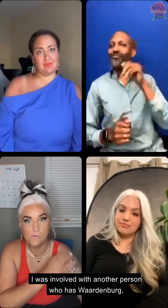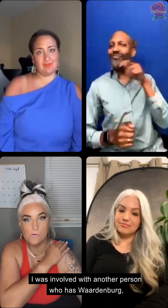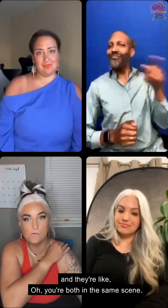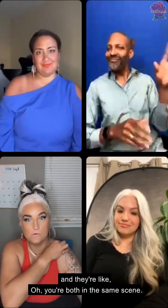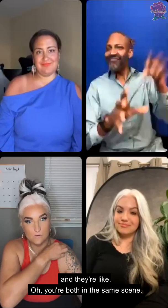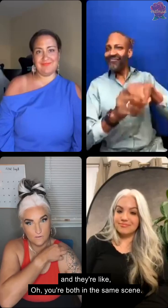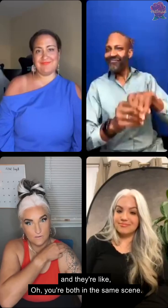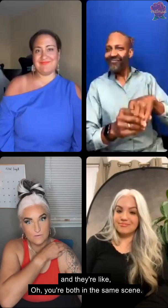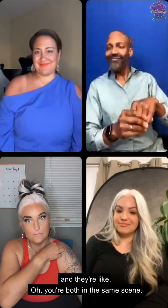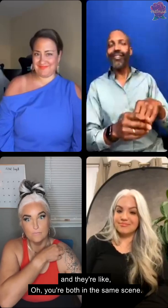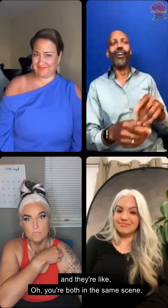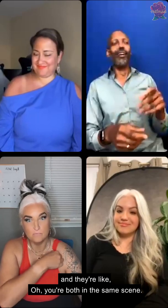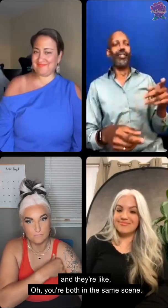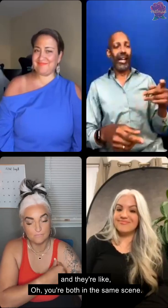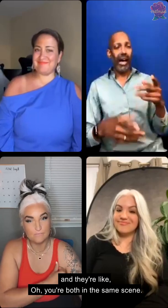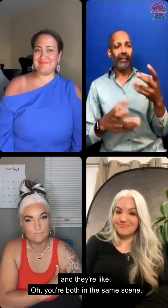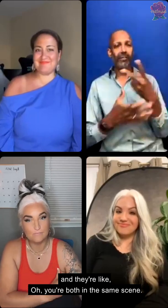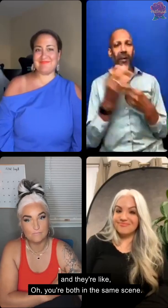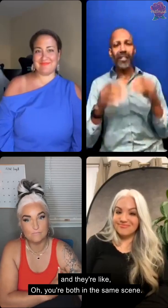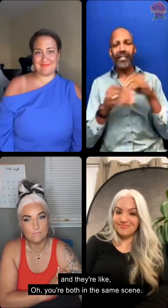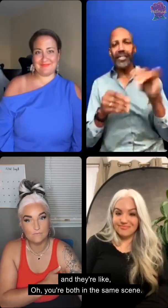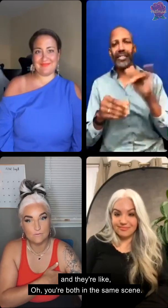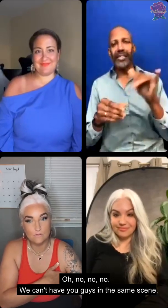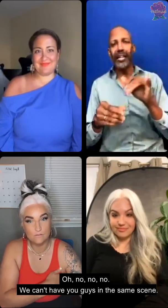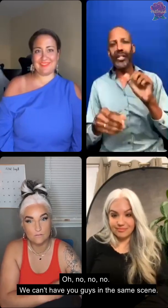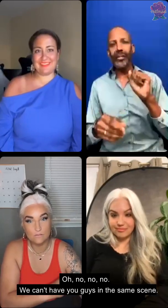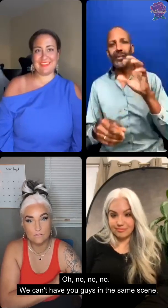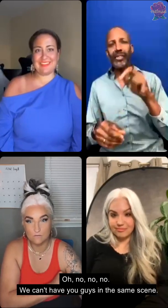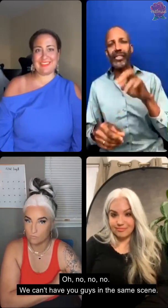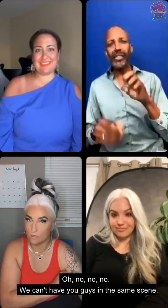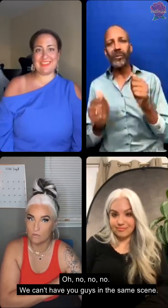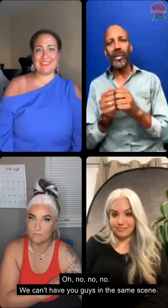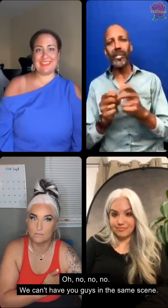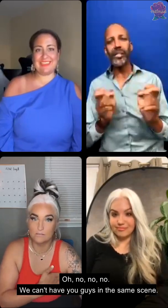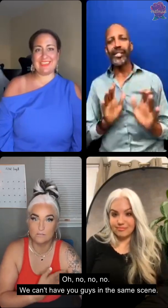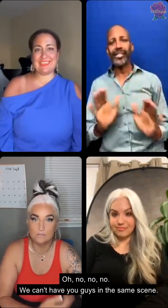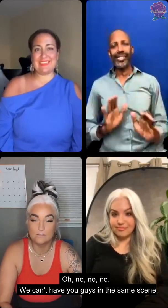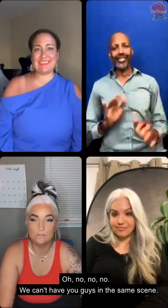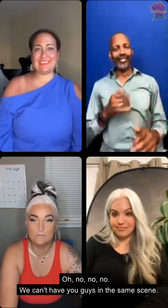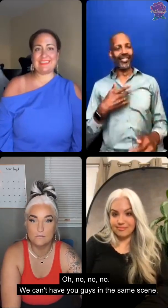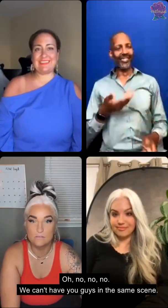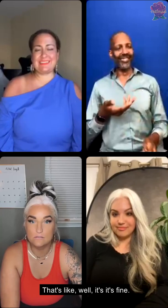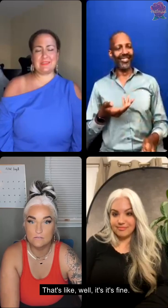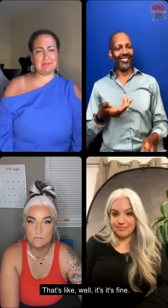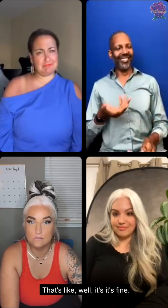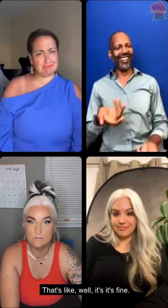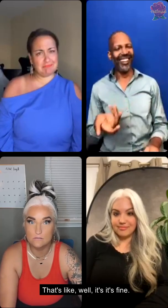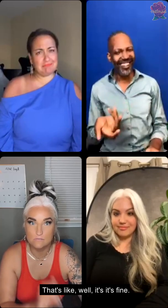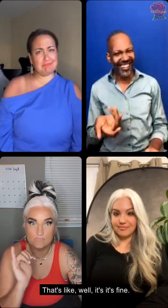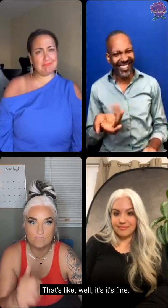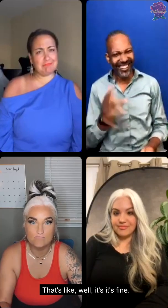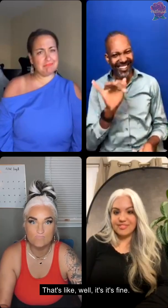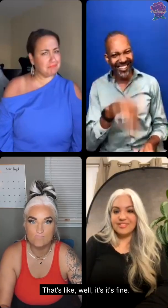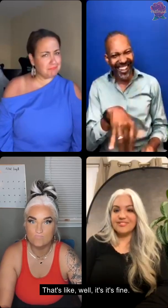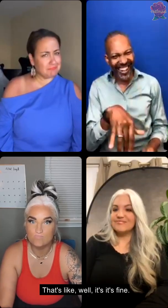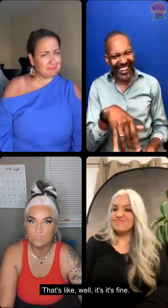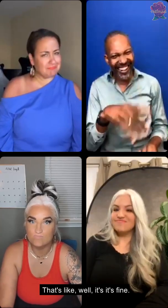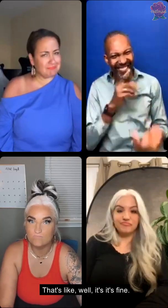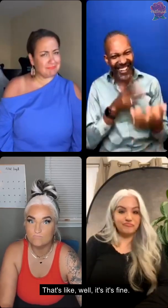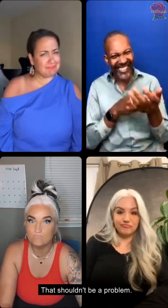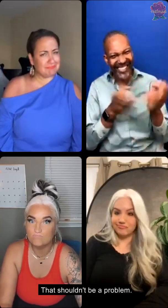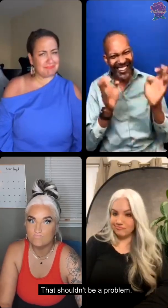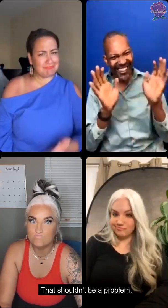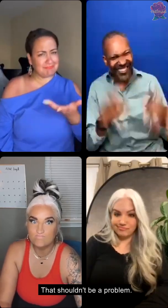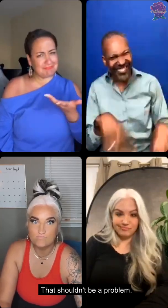has Wardenbergs. And they're like, oh, you're both in the same scene. Oh, no, no, no, we can't have you guys in the same scene. And it's like,